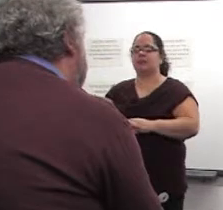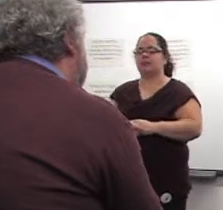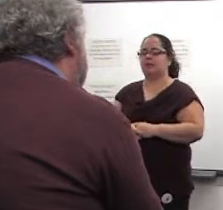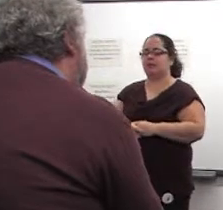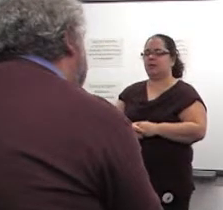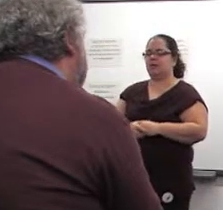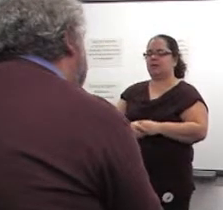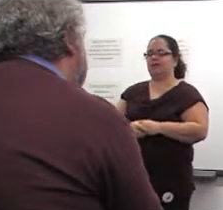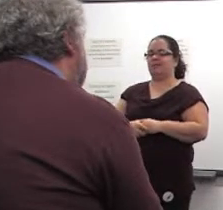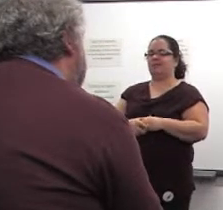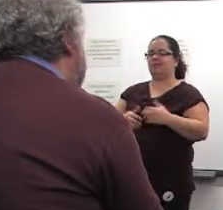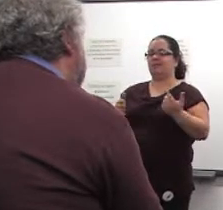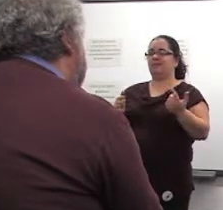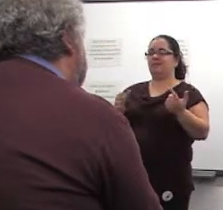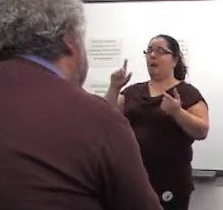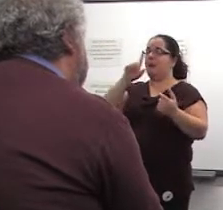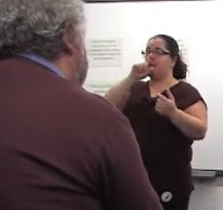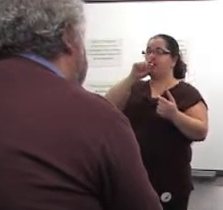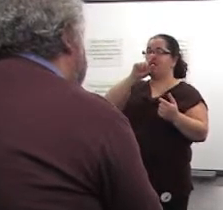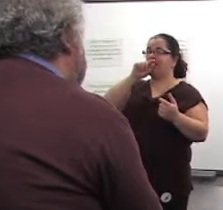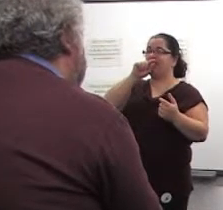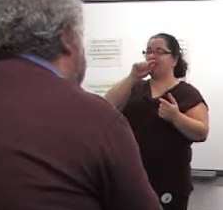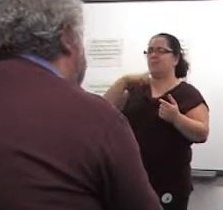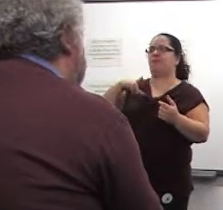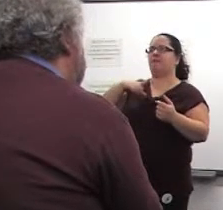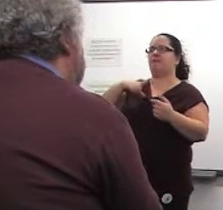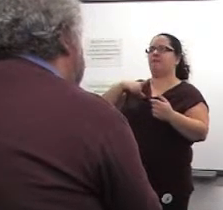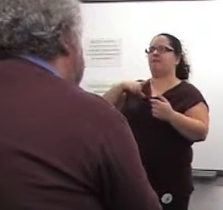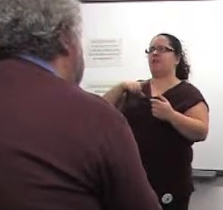he could have muted that, he would have done.